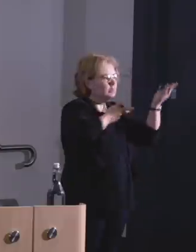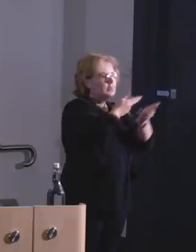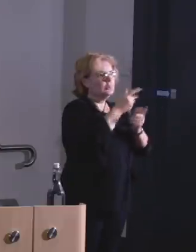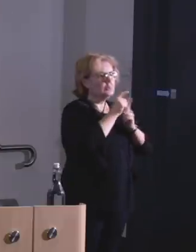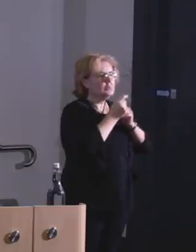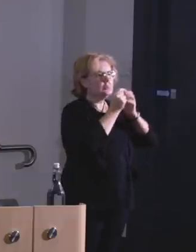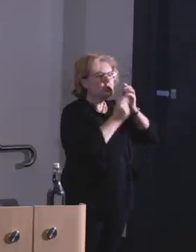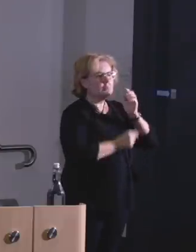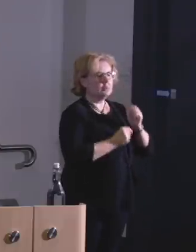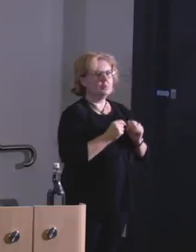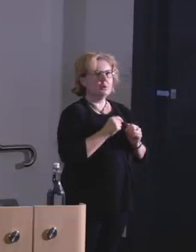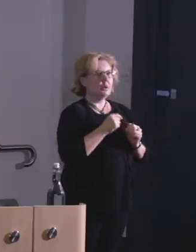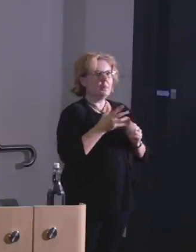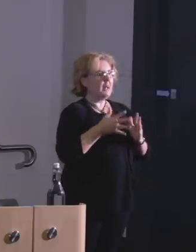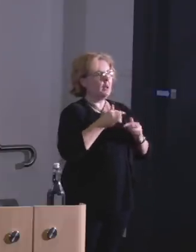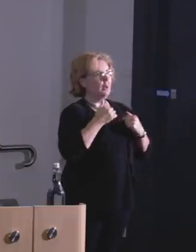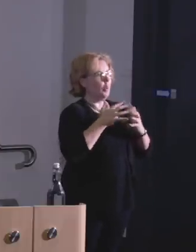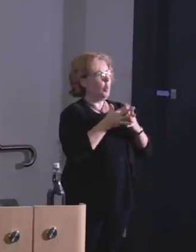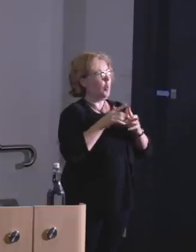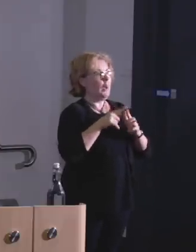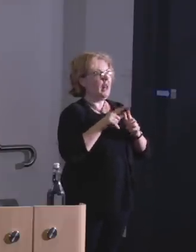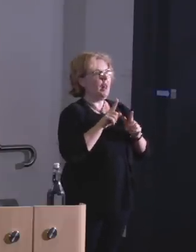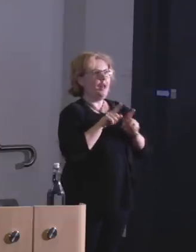Not the royal we, you people from the UK.